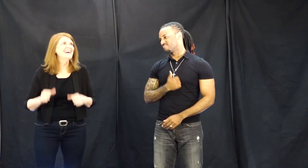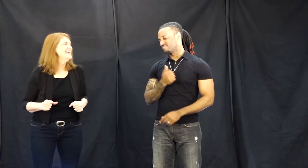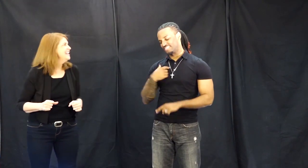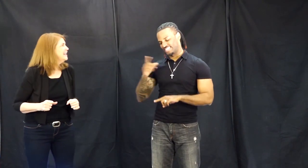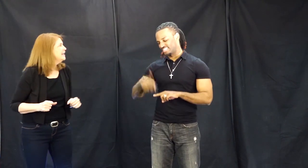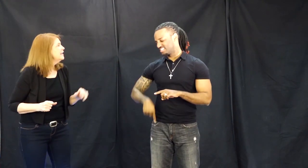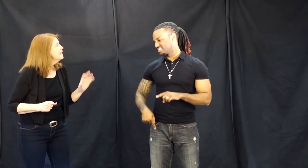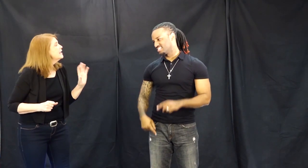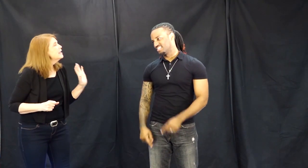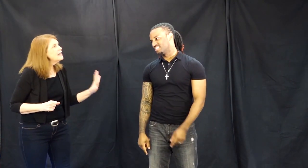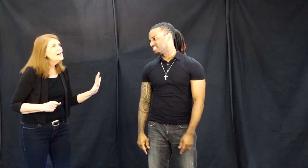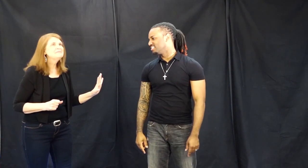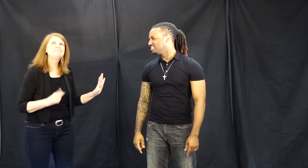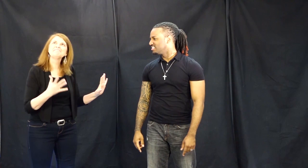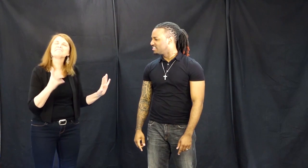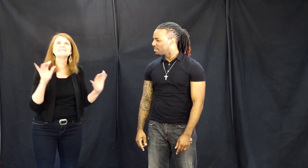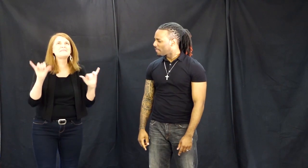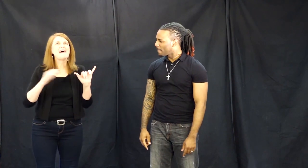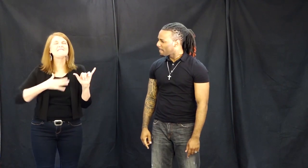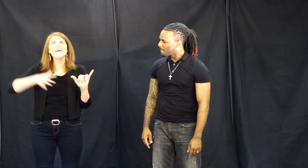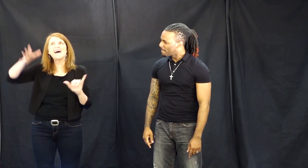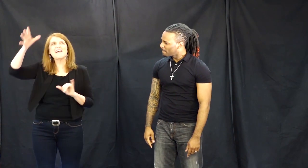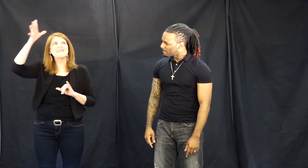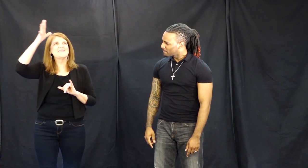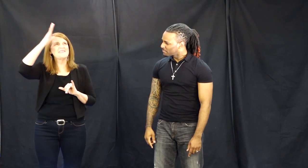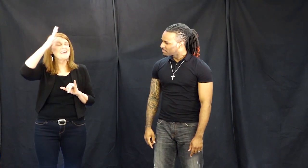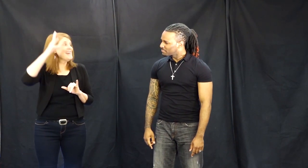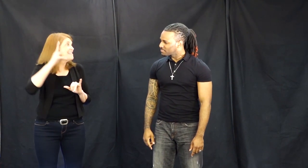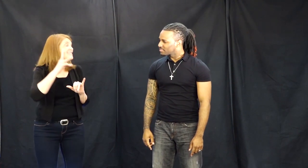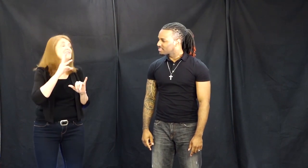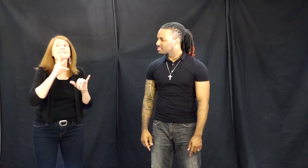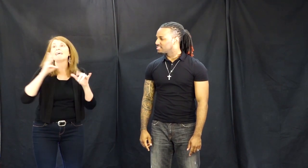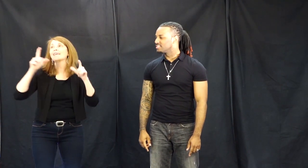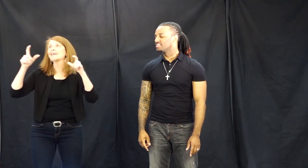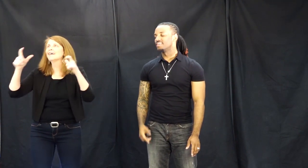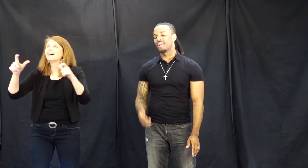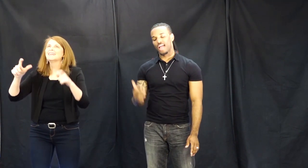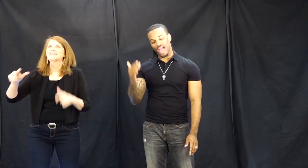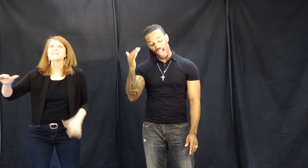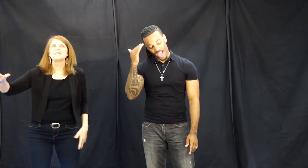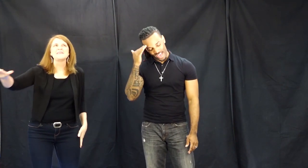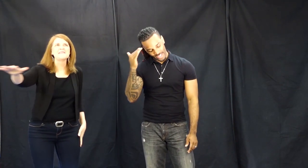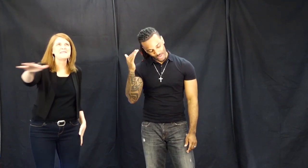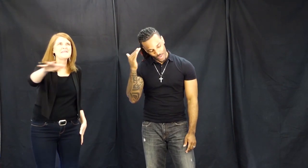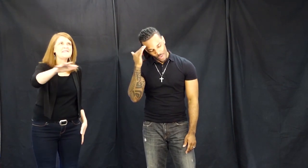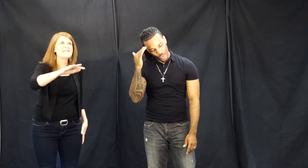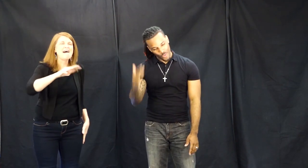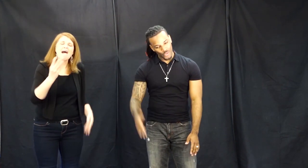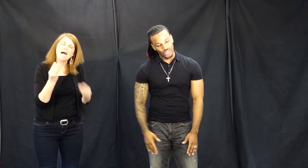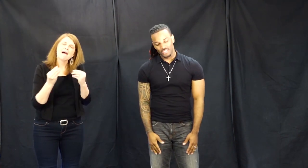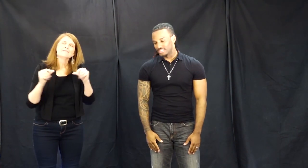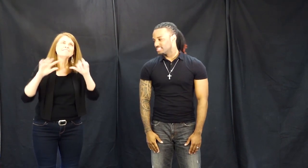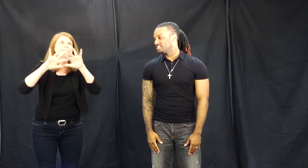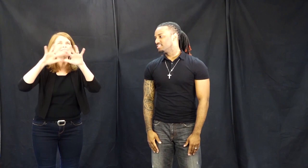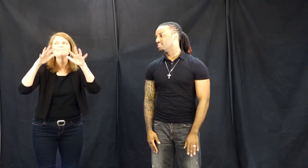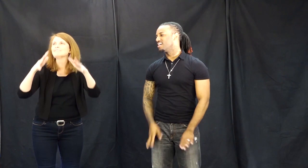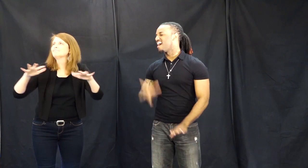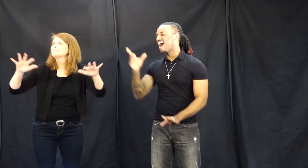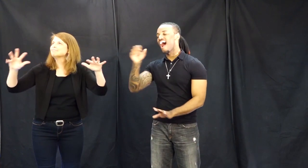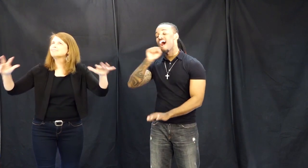my plate. We can all go stay with my father. There's a lake I know in a nearby